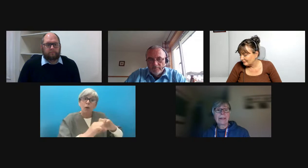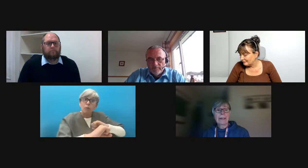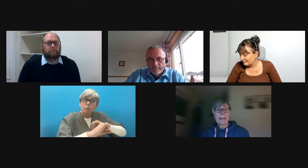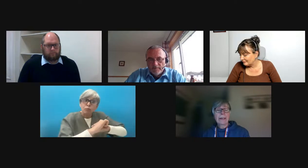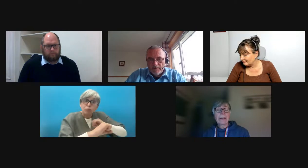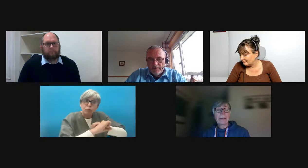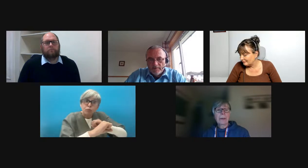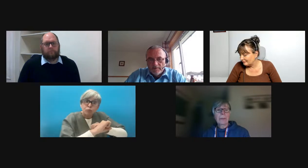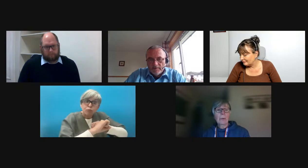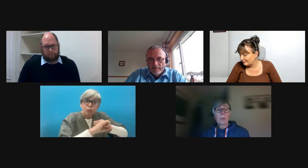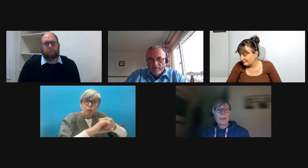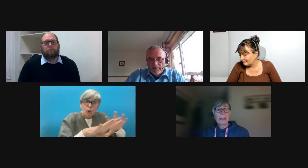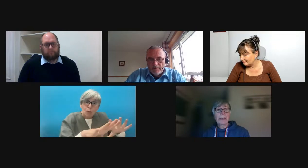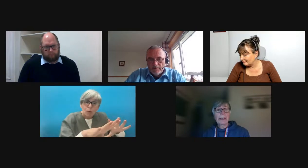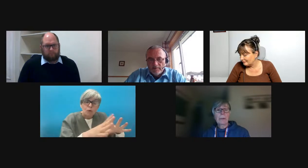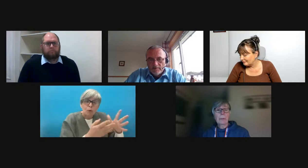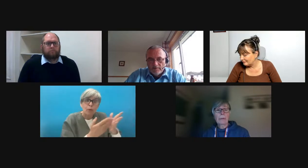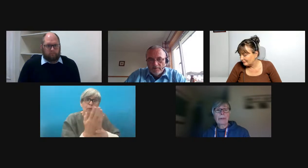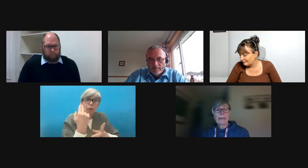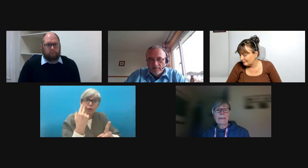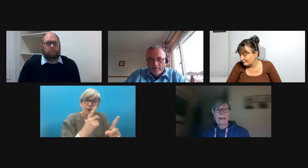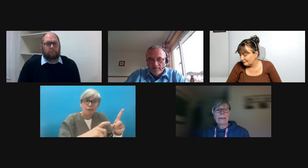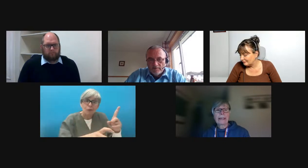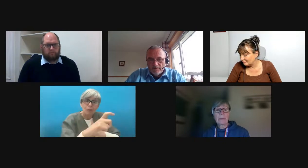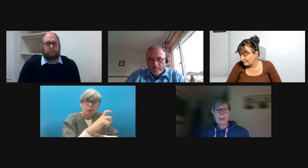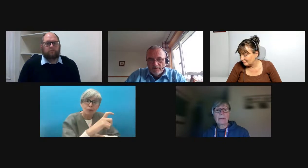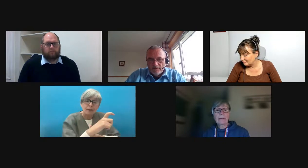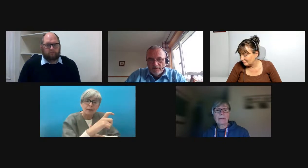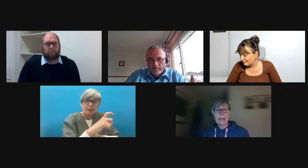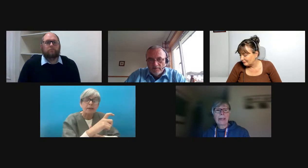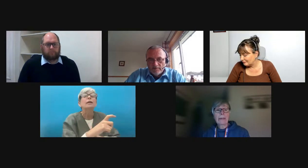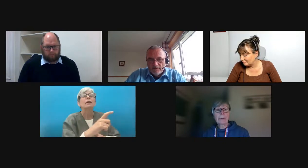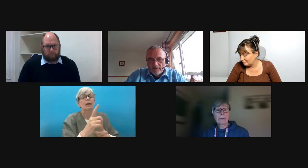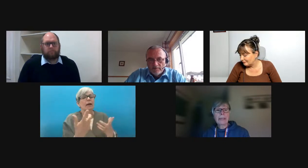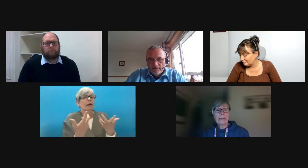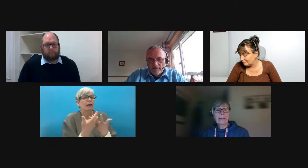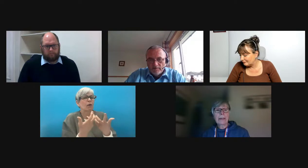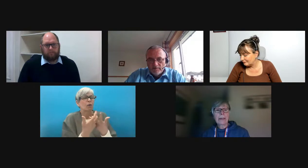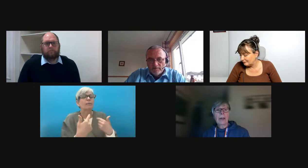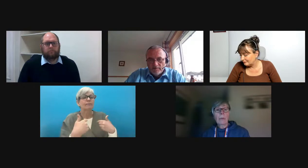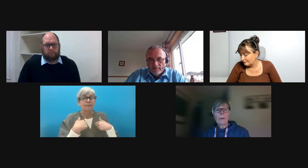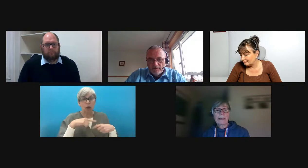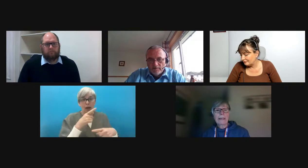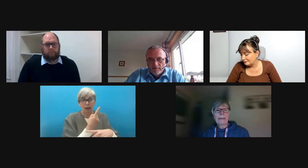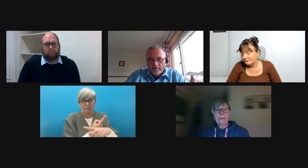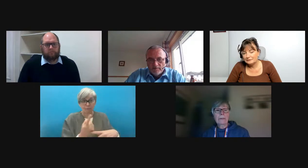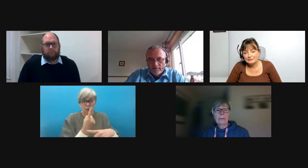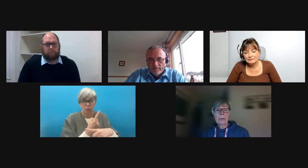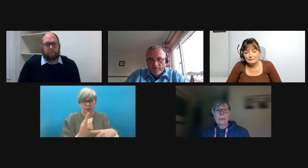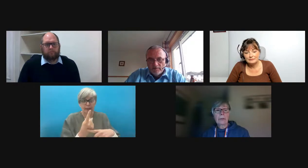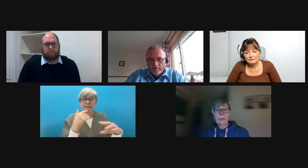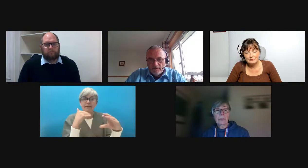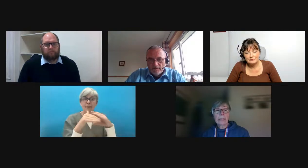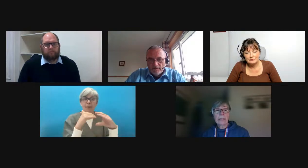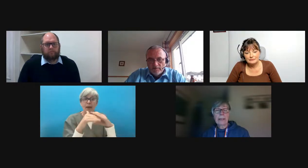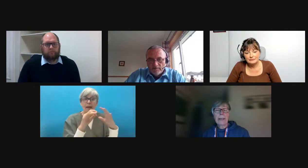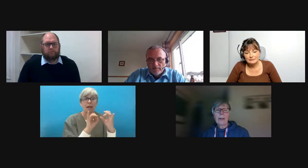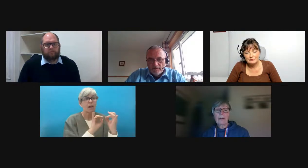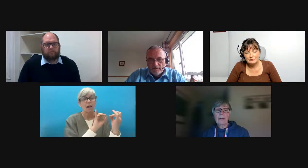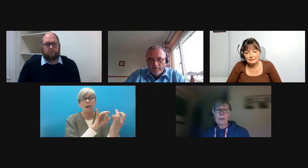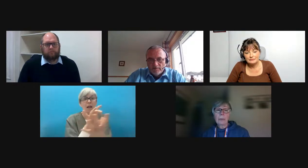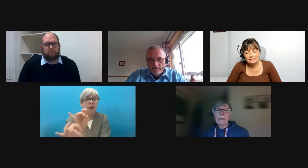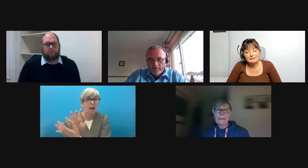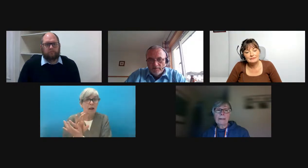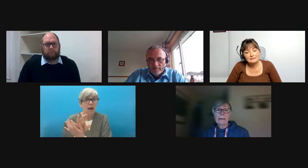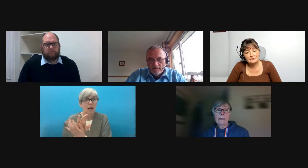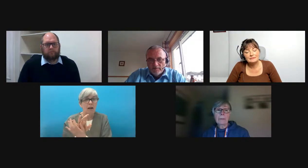said, we provide an email every week with links to 3